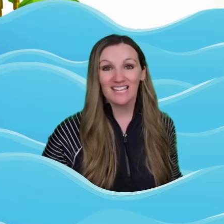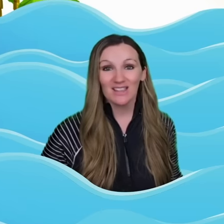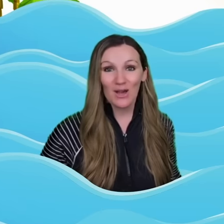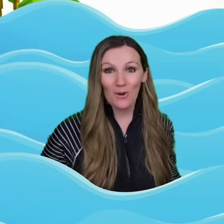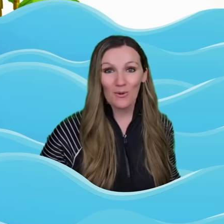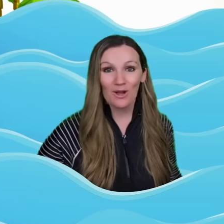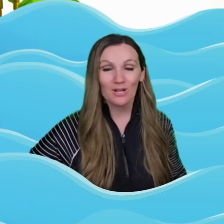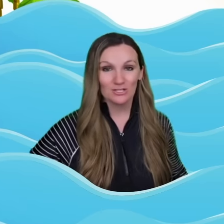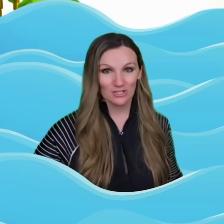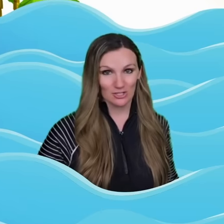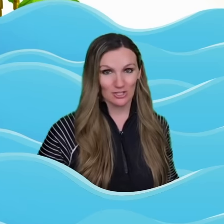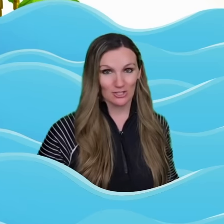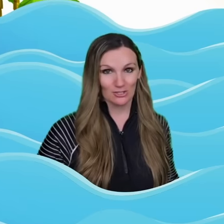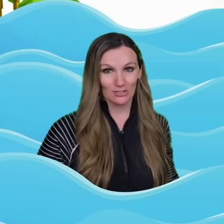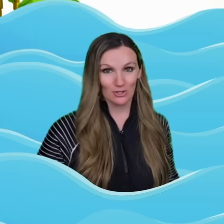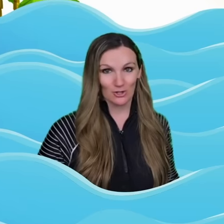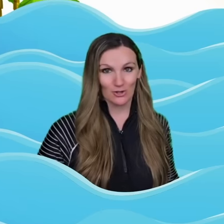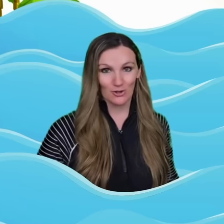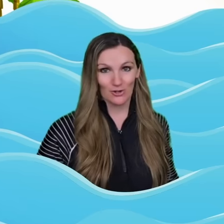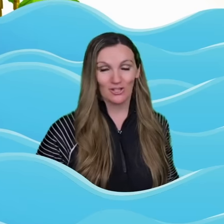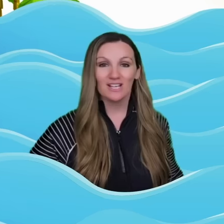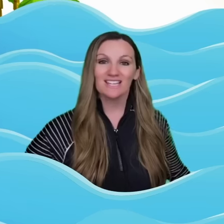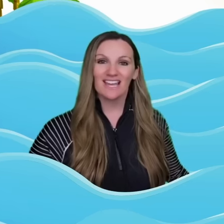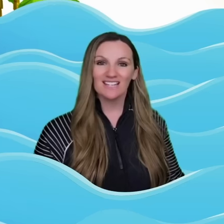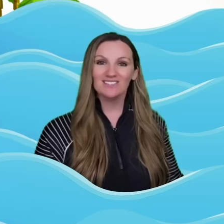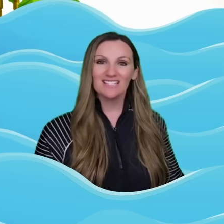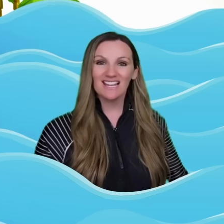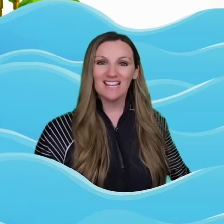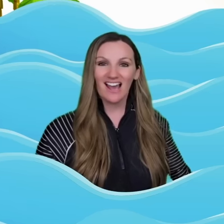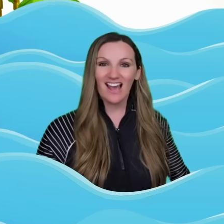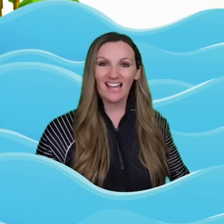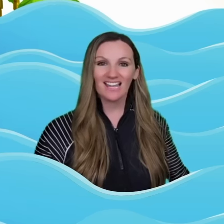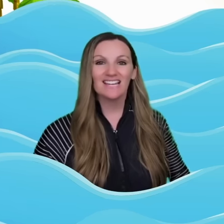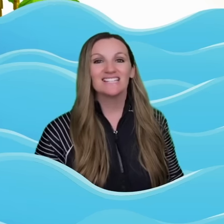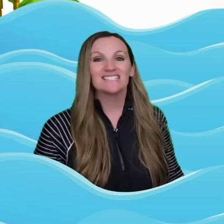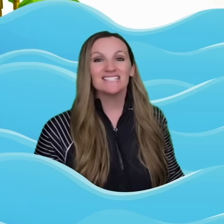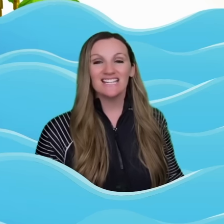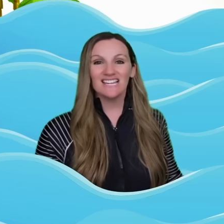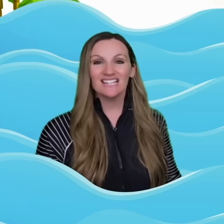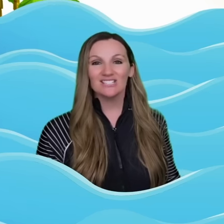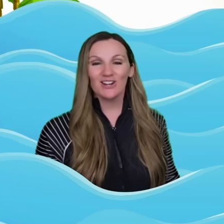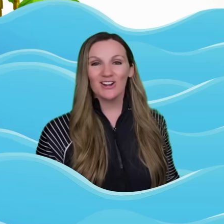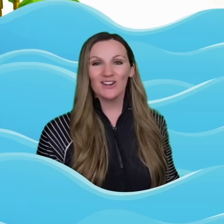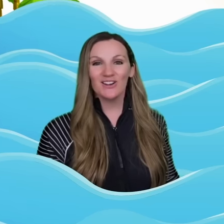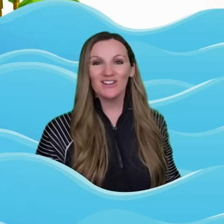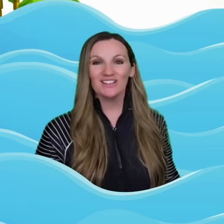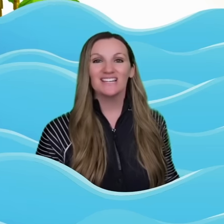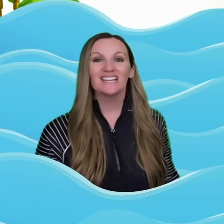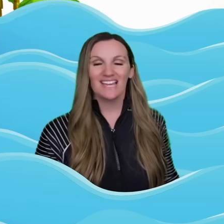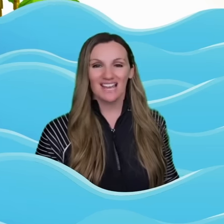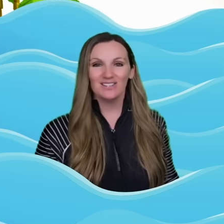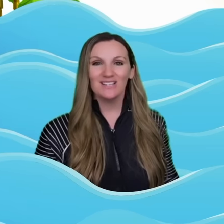low? Sea turtle. Can you say it high? Sea turtle! Can you clap